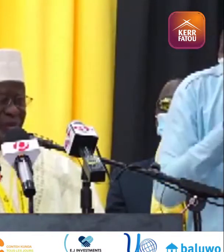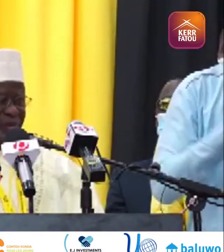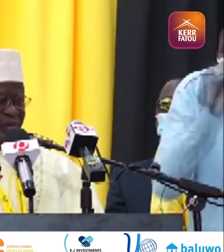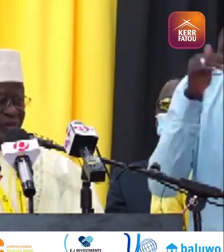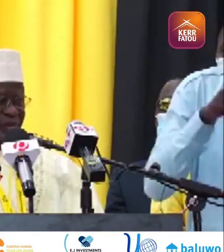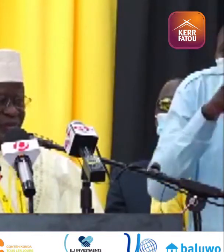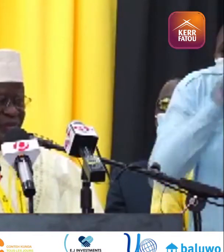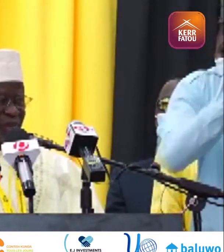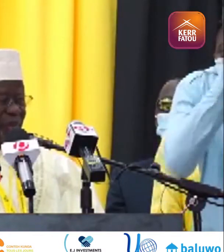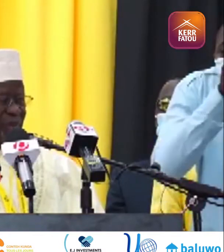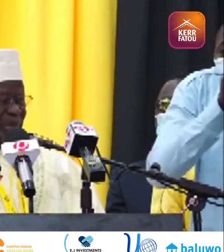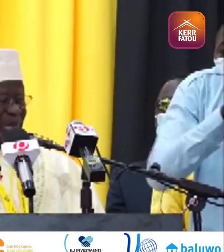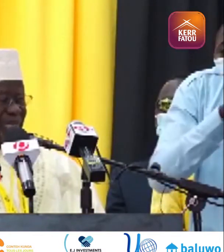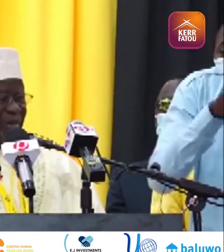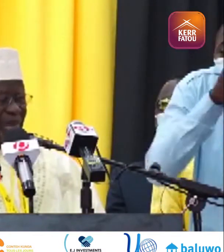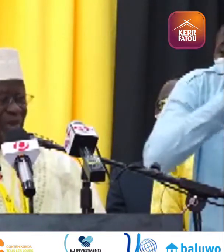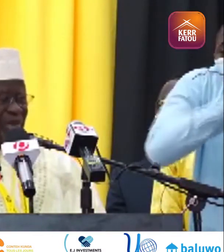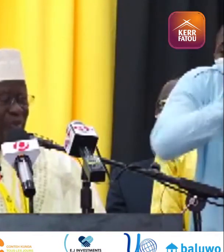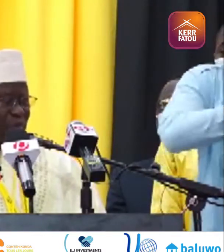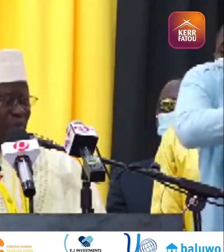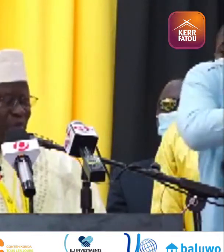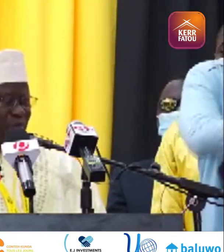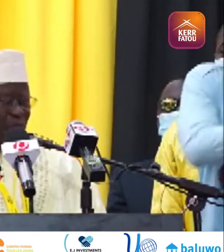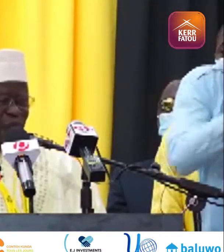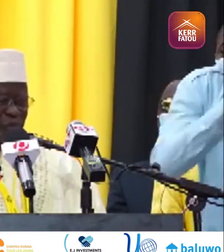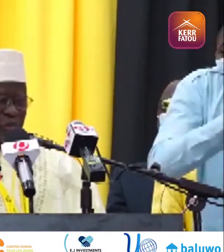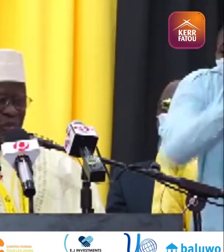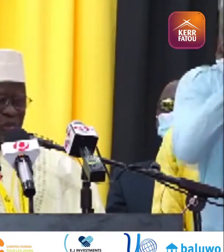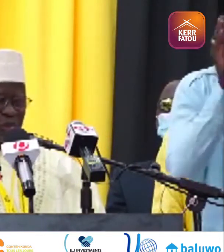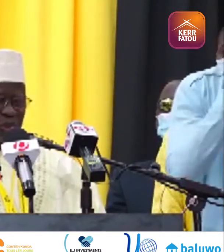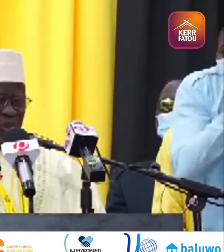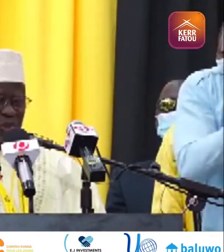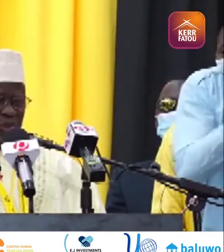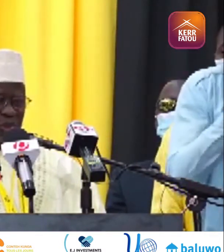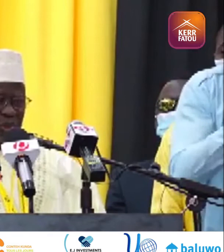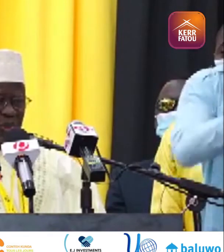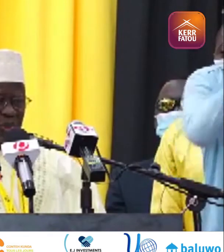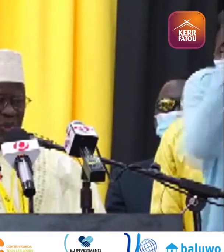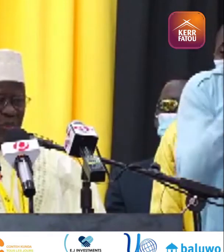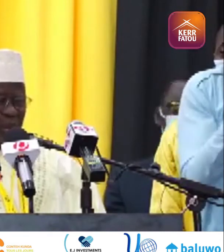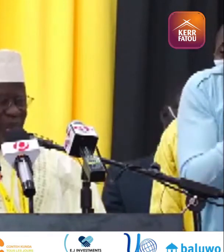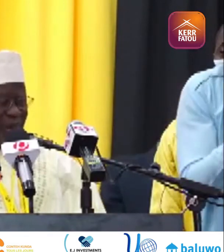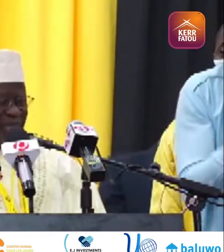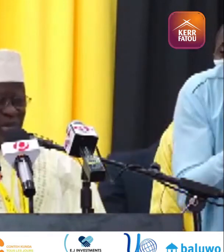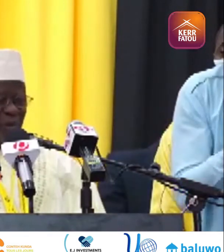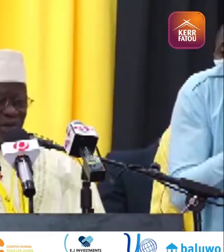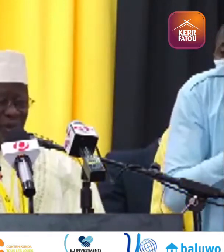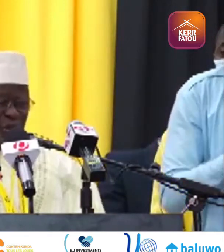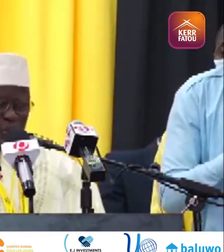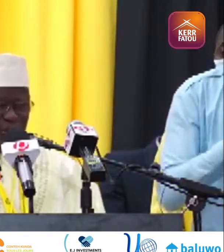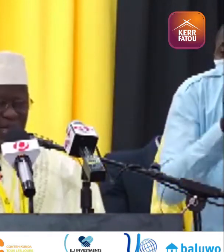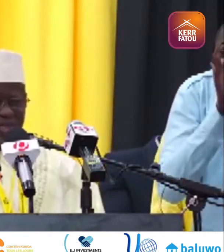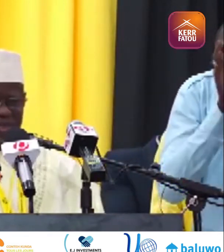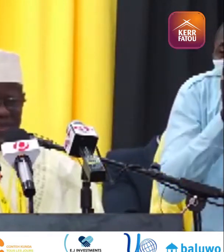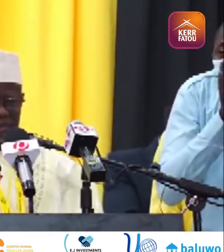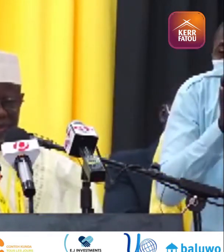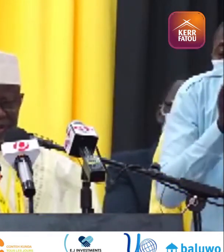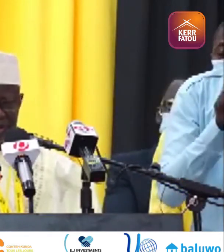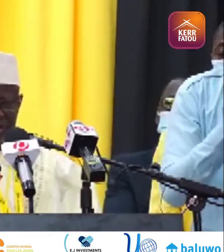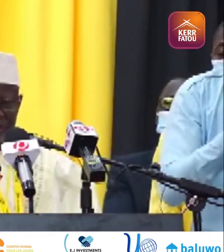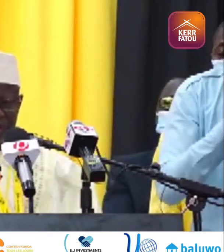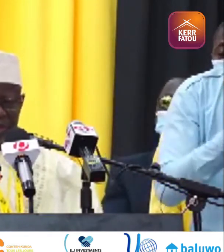Soma, we thought that the rally in Bundu and Brufut were rallies that could never be